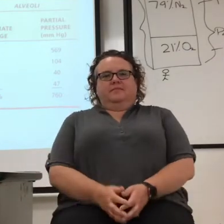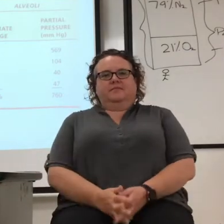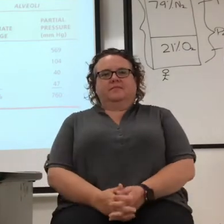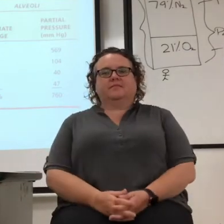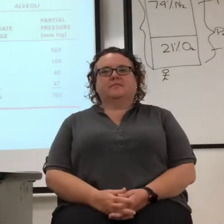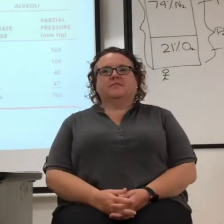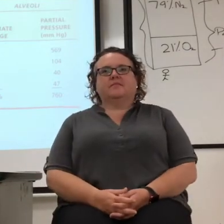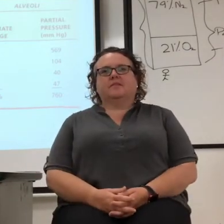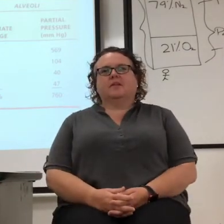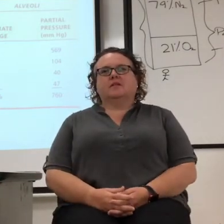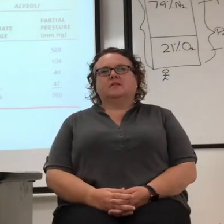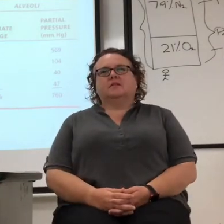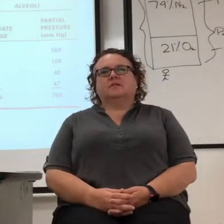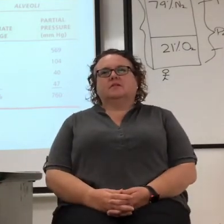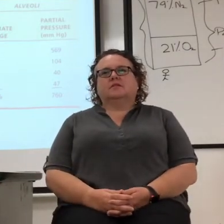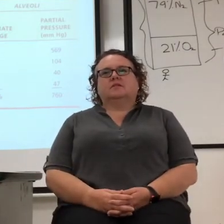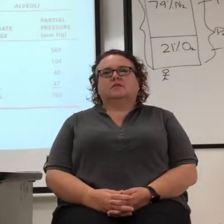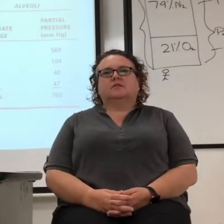Okay, basically